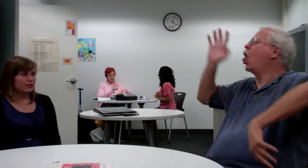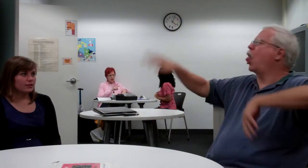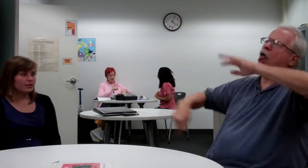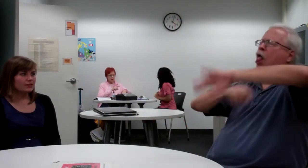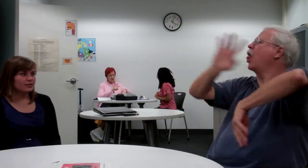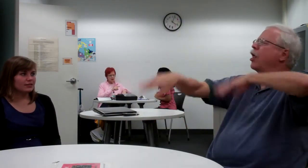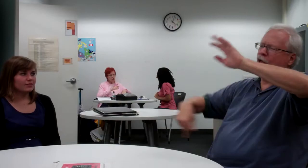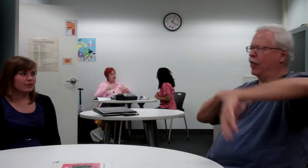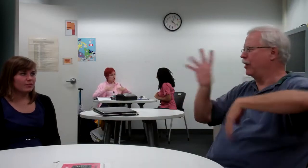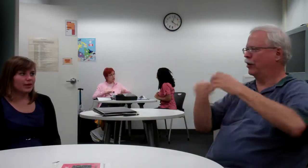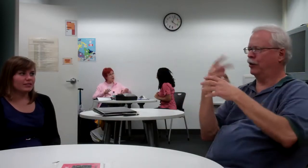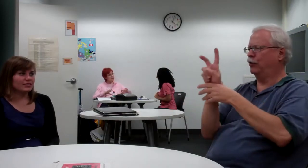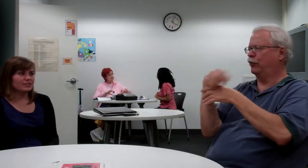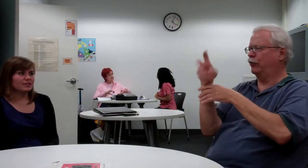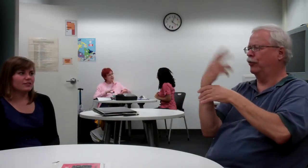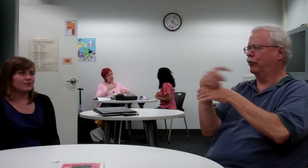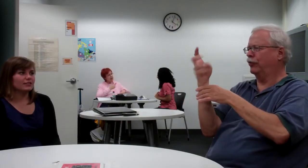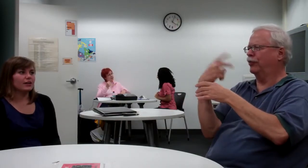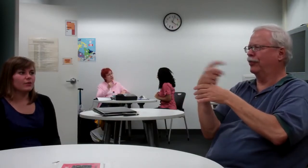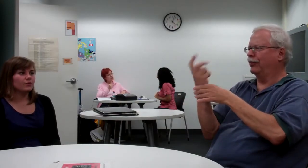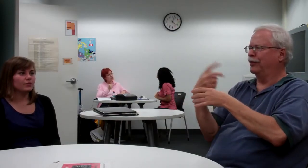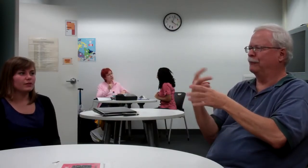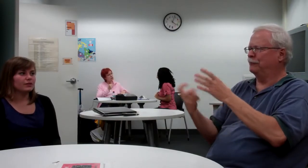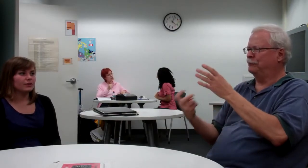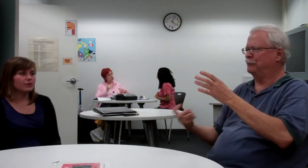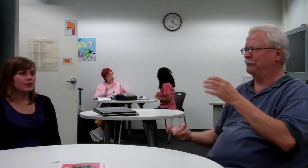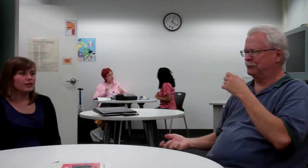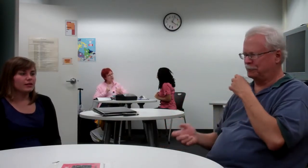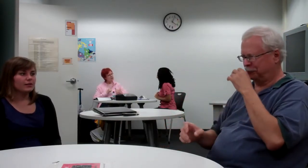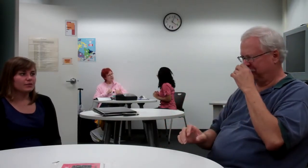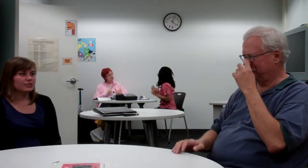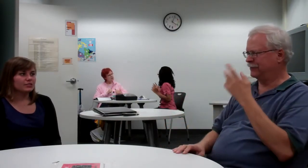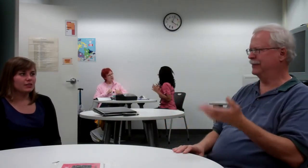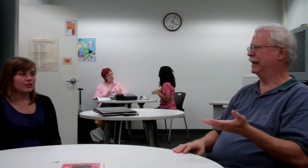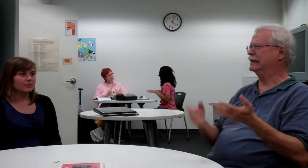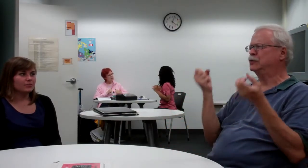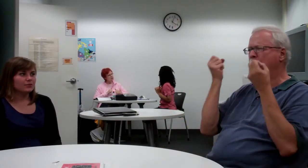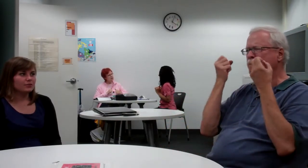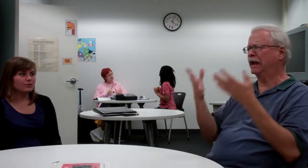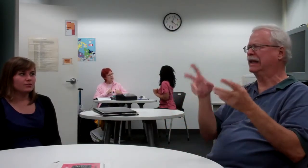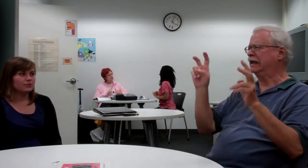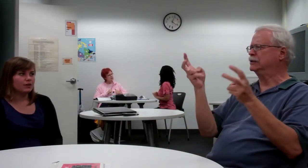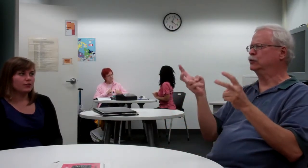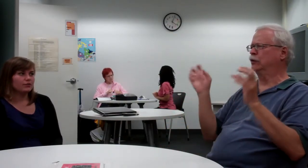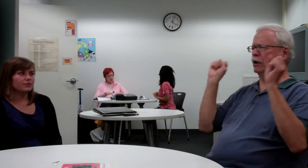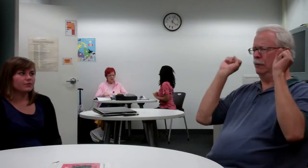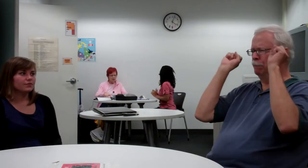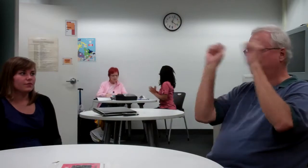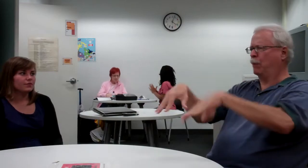It's hard to get involved in politics. It's hard to figure out where to go, which, who to follow.